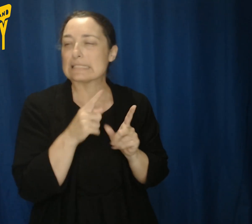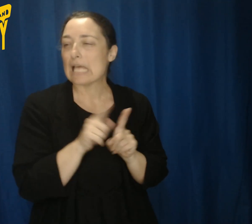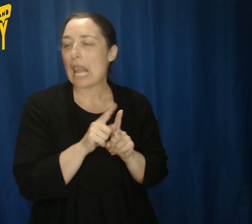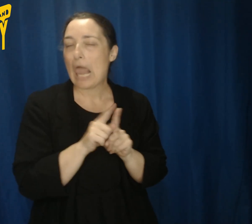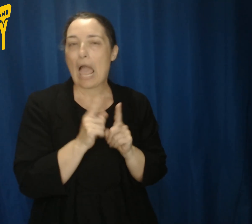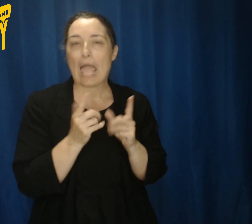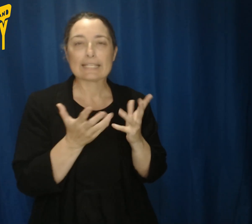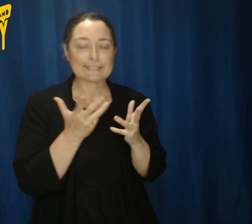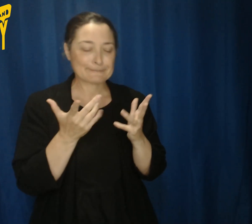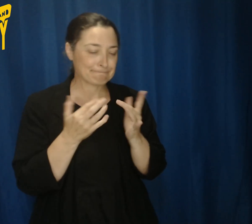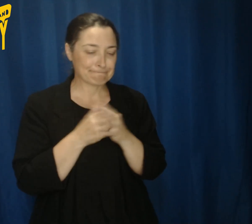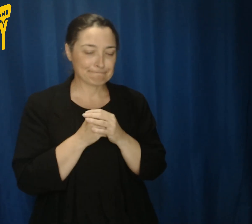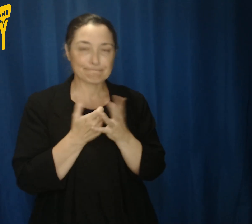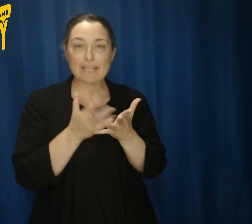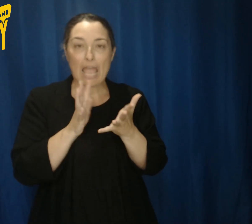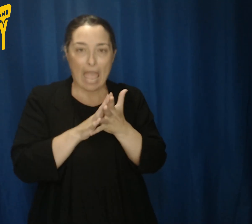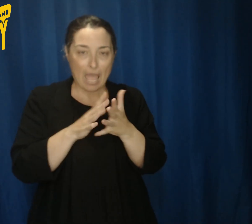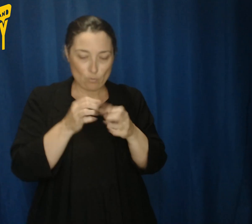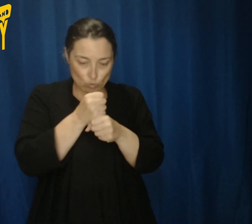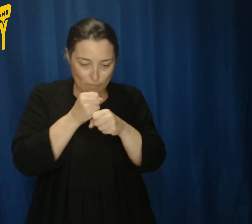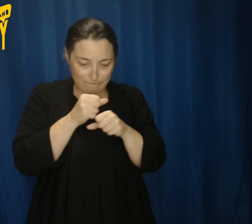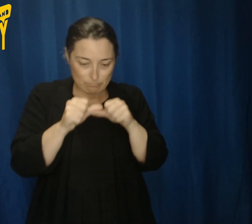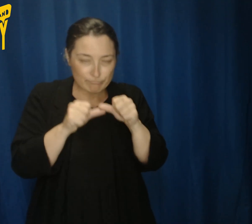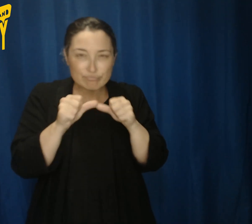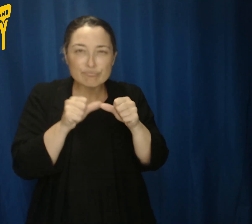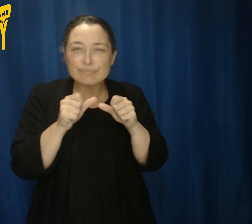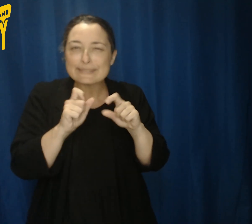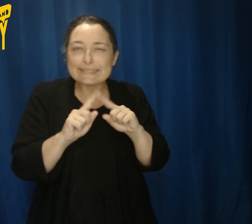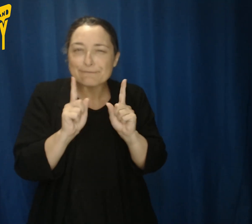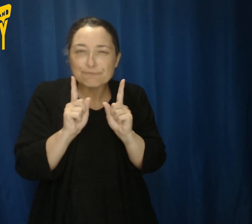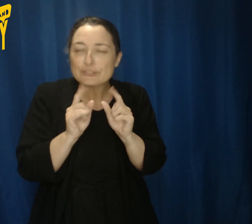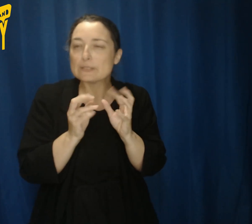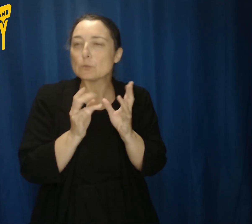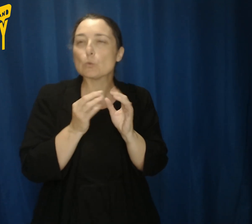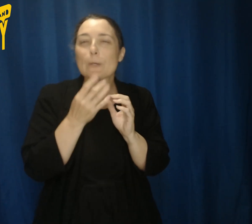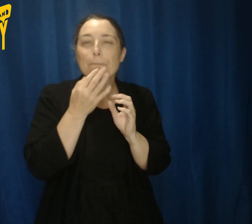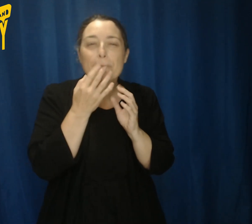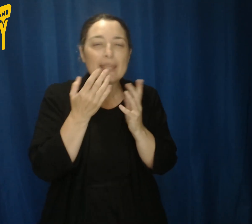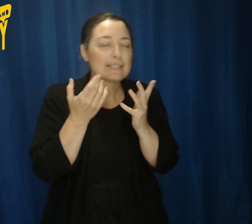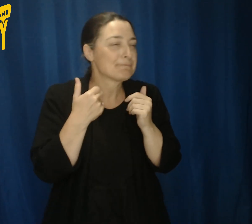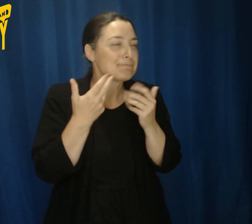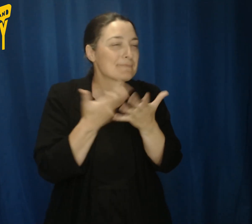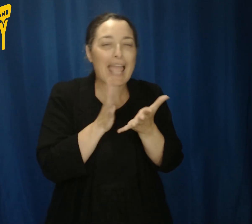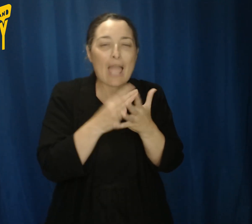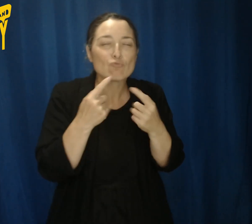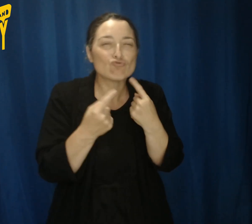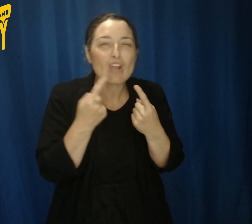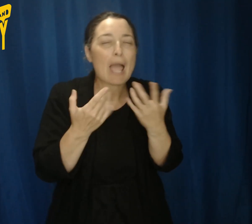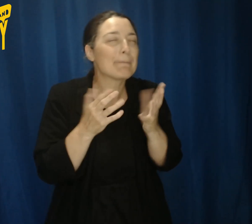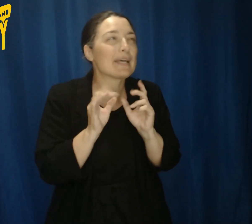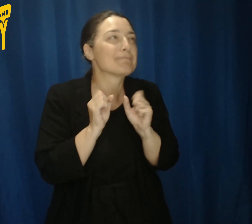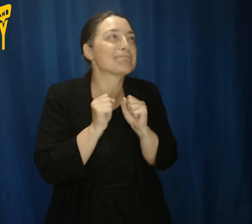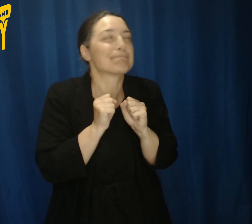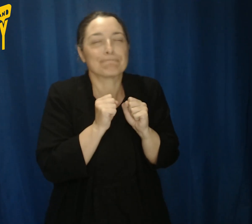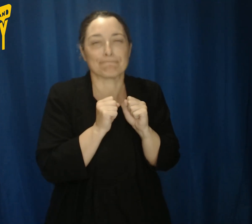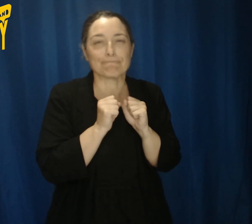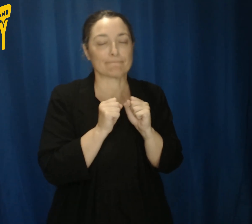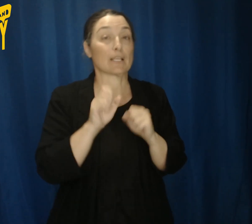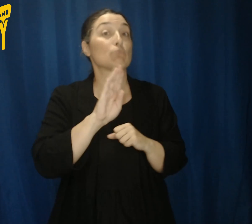process is slightly different. Tastes really intense. I don't know how to describe it, but you'll never forget it. Yeah, so Brazilian coffee on